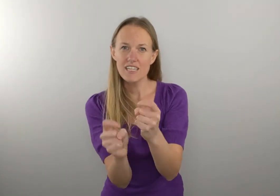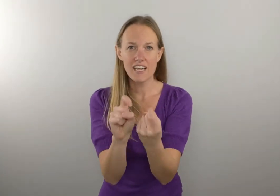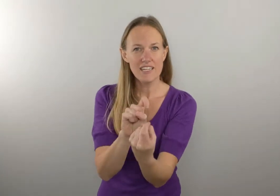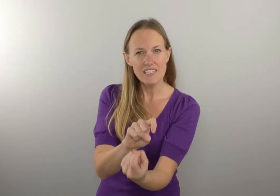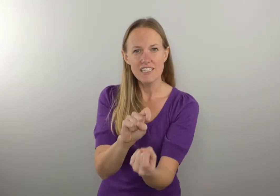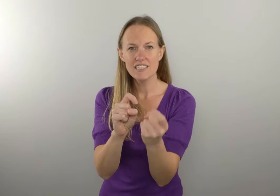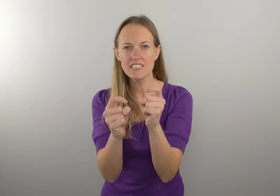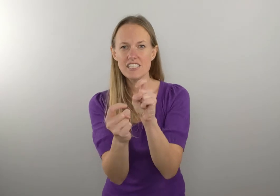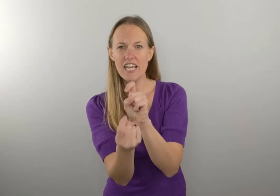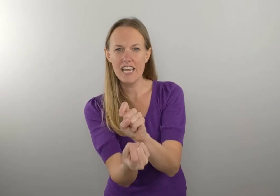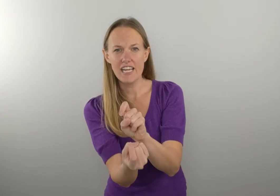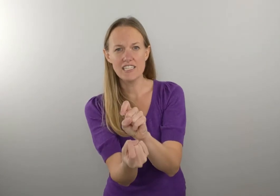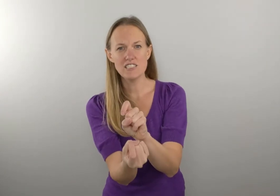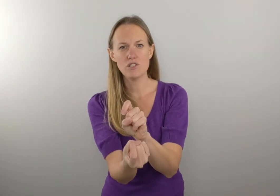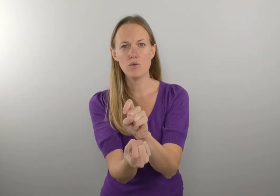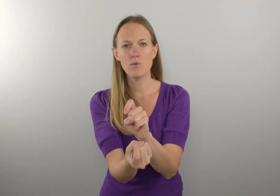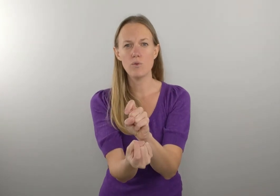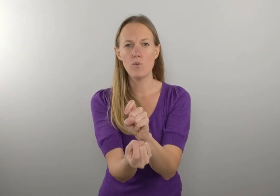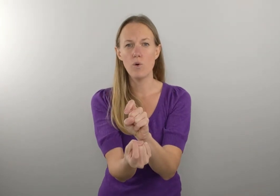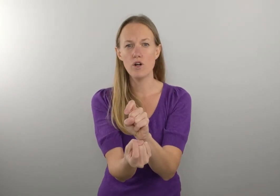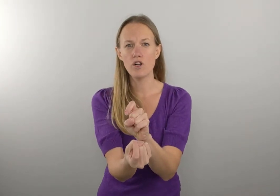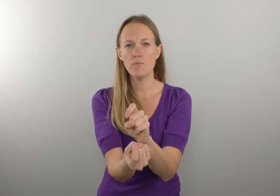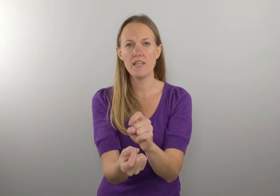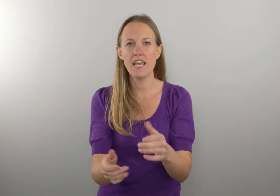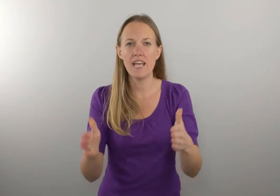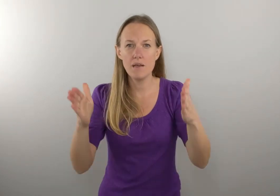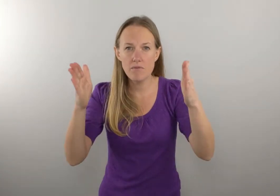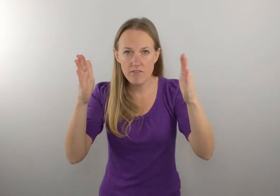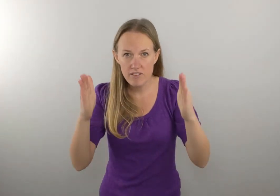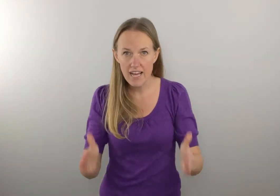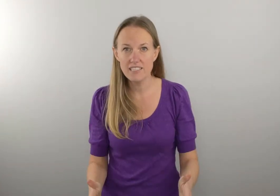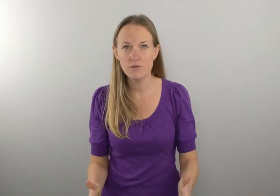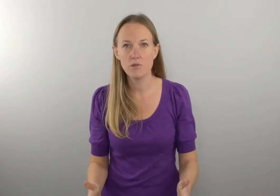okay, change. So word became flesh,